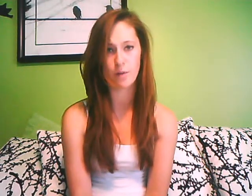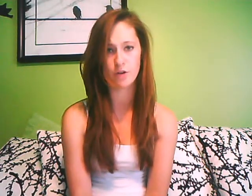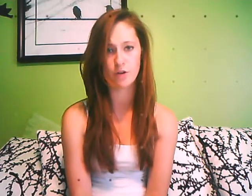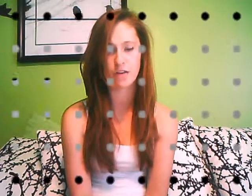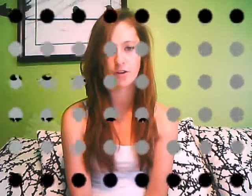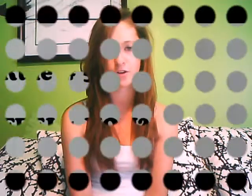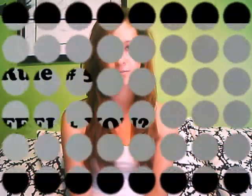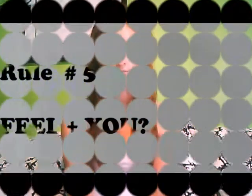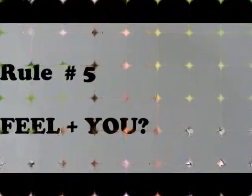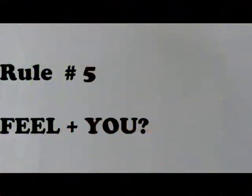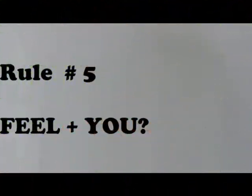eyebrows together.